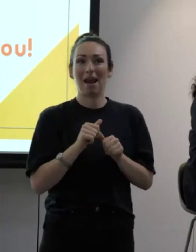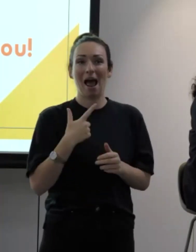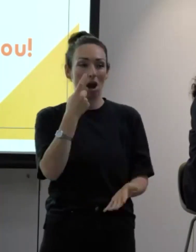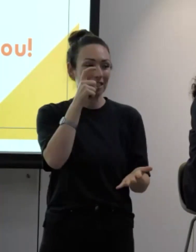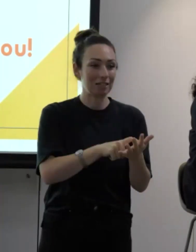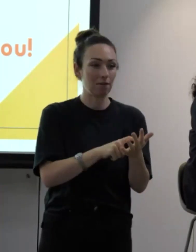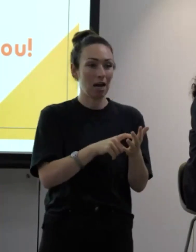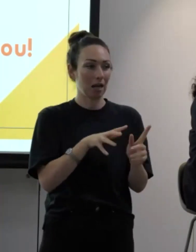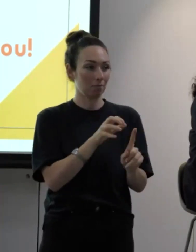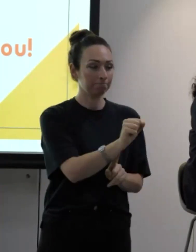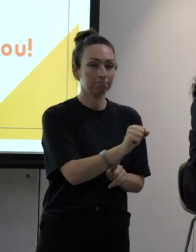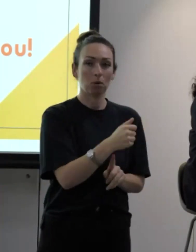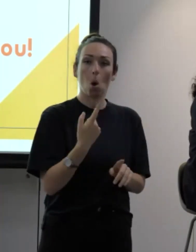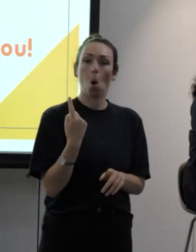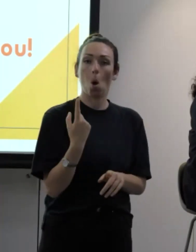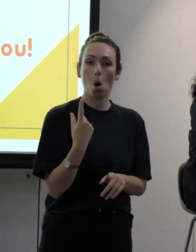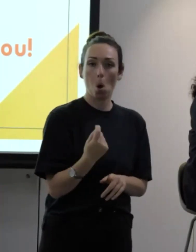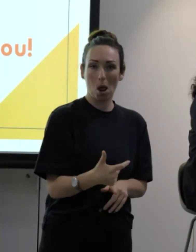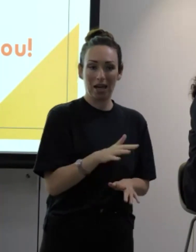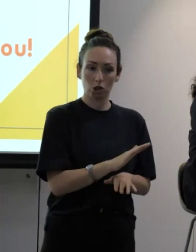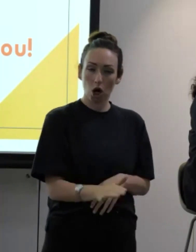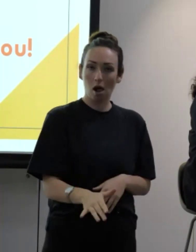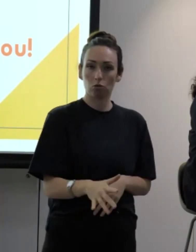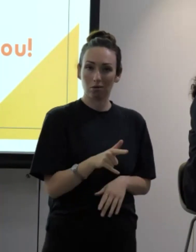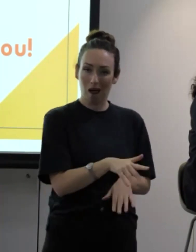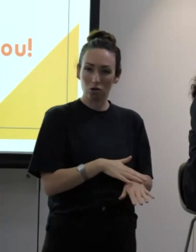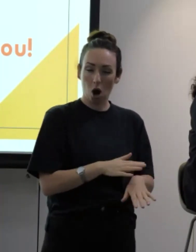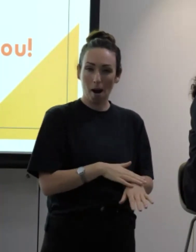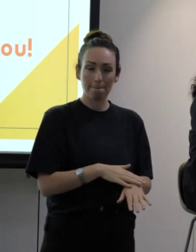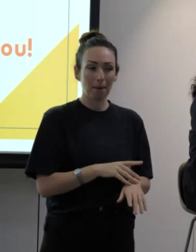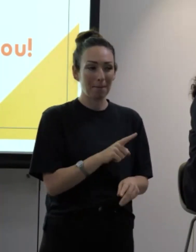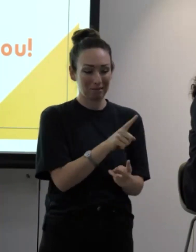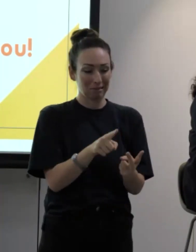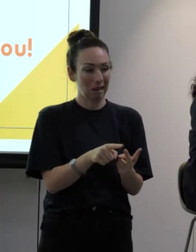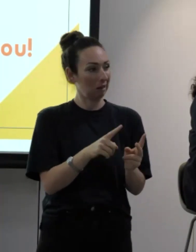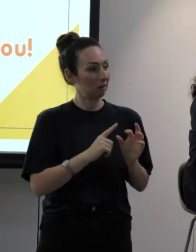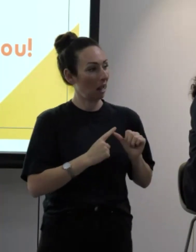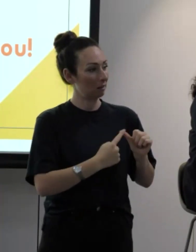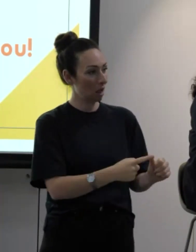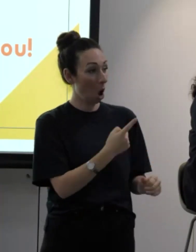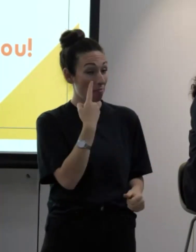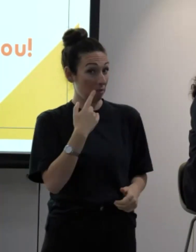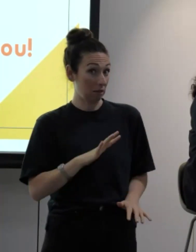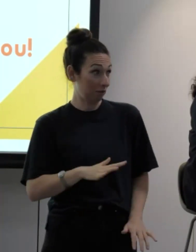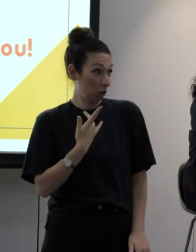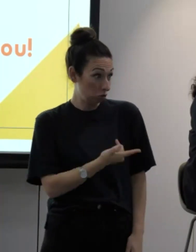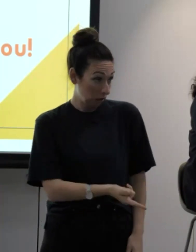on. And in relation to the second question around population studies, I think that's very interesting.